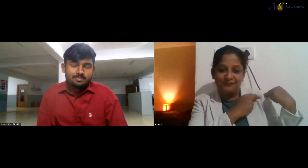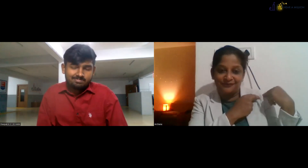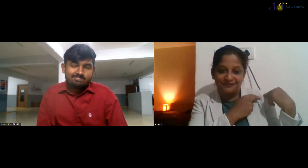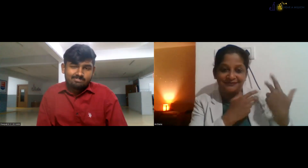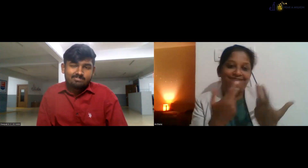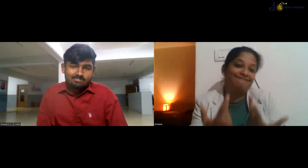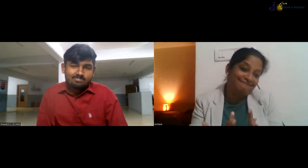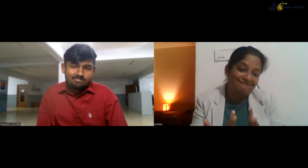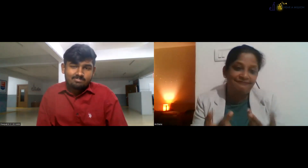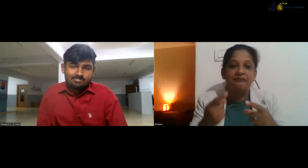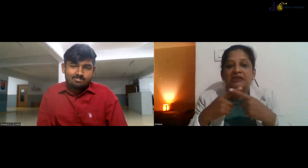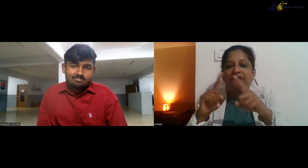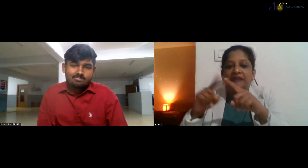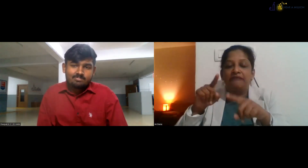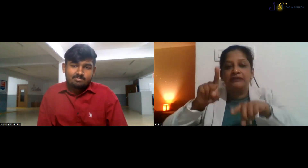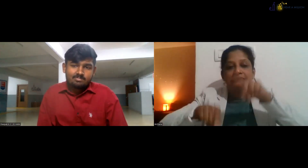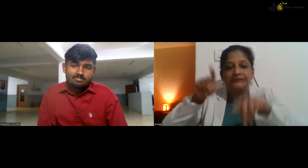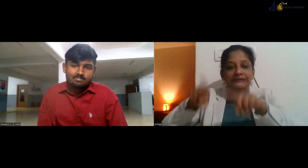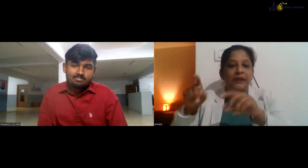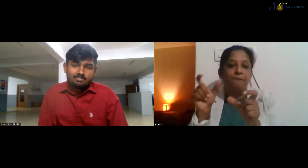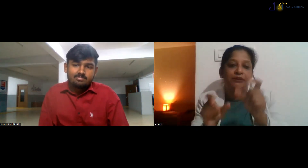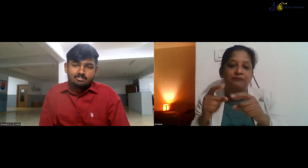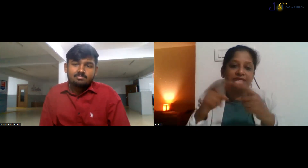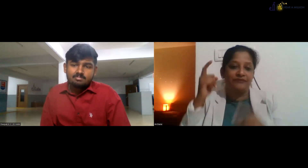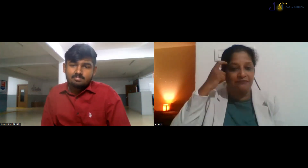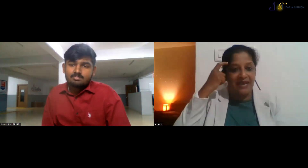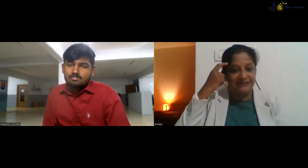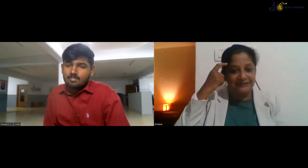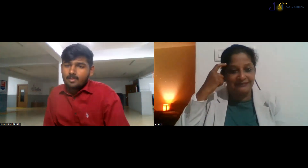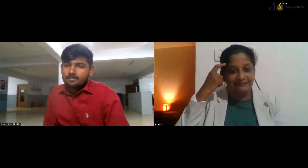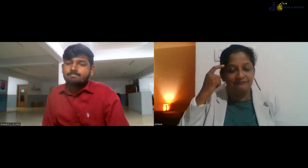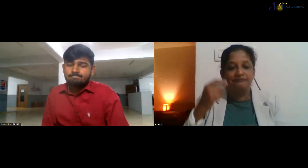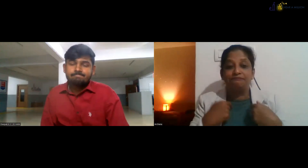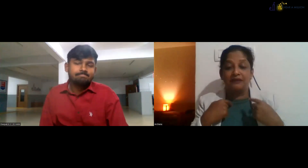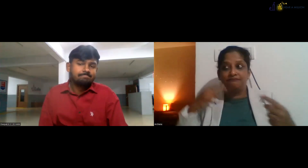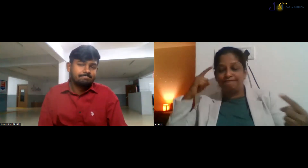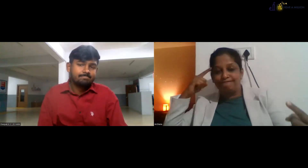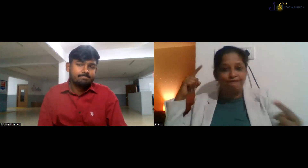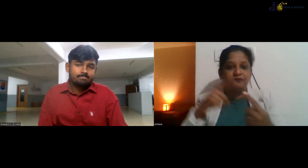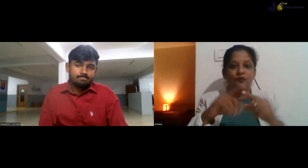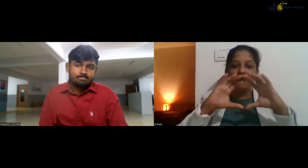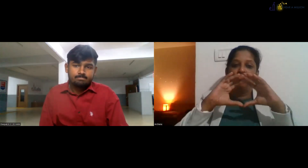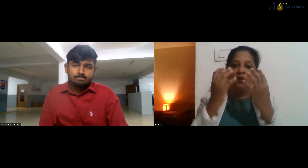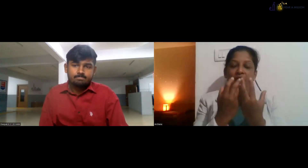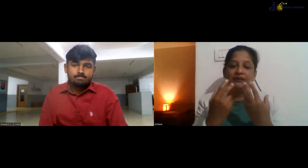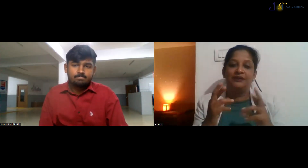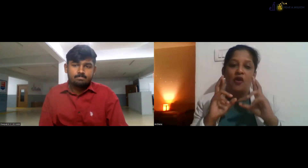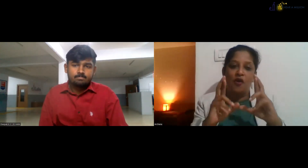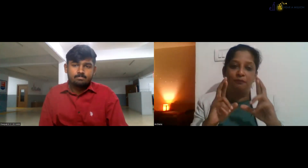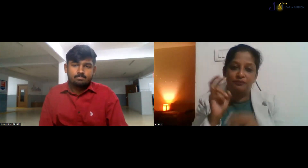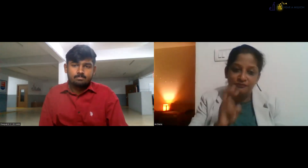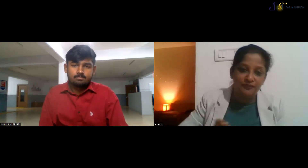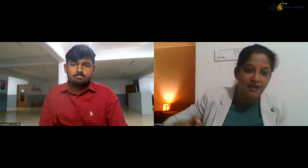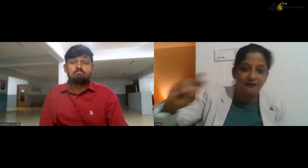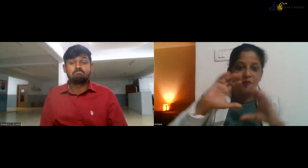because they have responsibilities too of their parents. So yeah, that depends on their mindset also. So